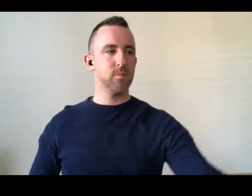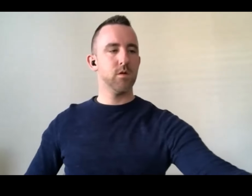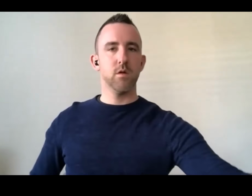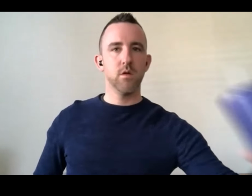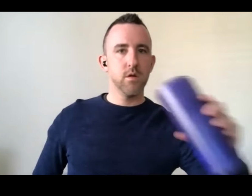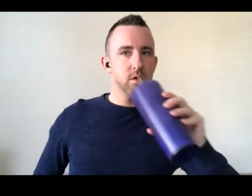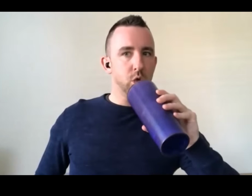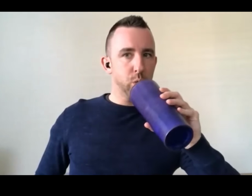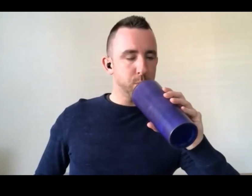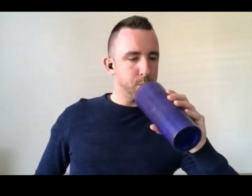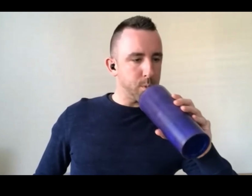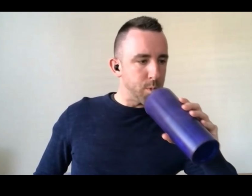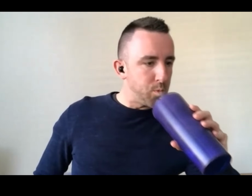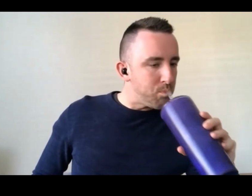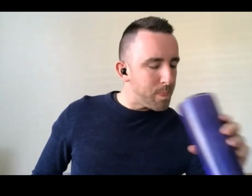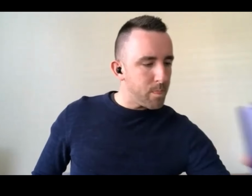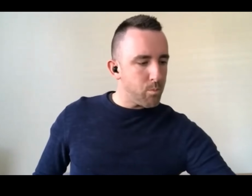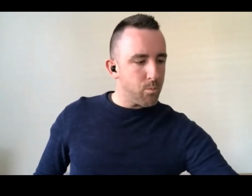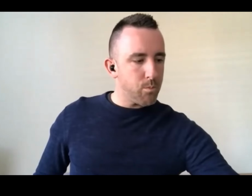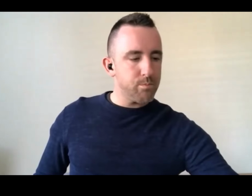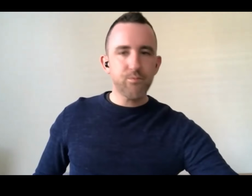right, just a couple final few questions.